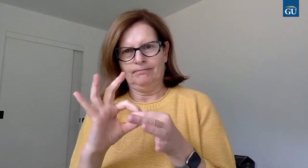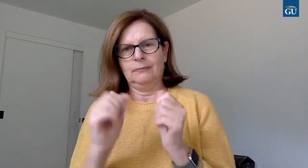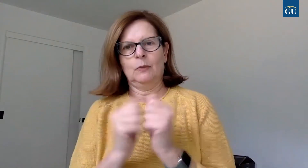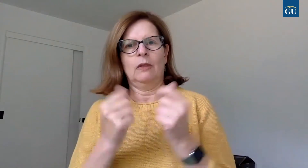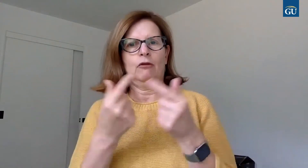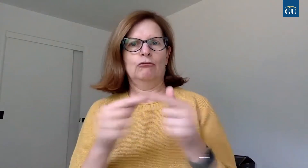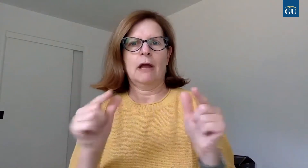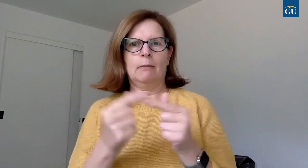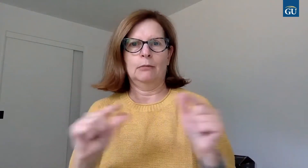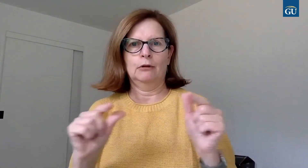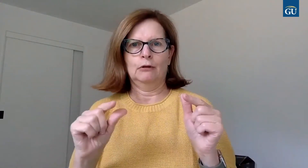linked with grammar.